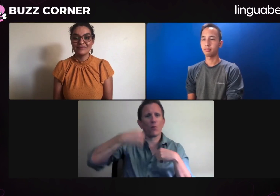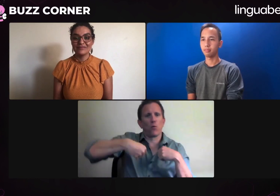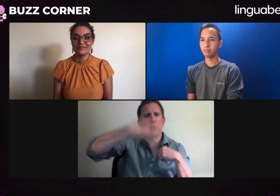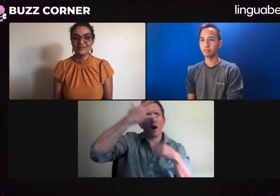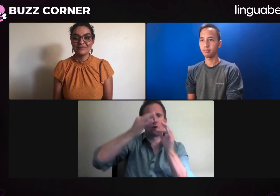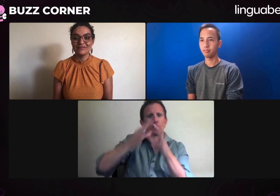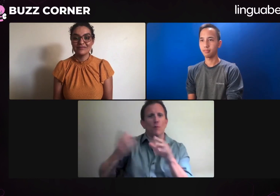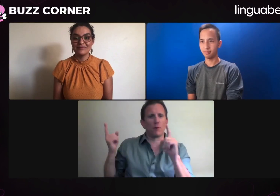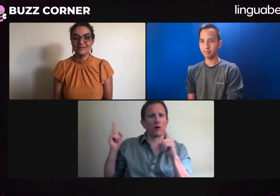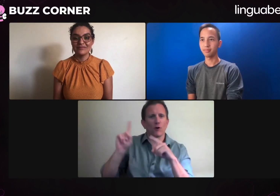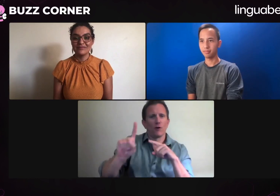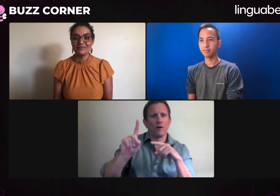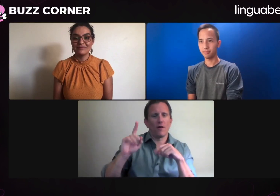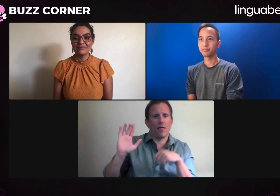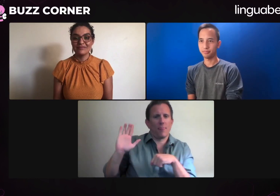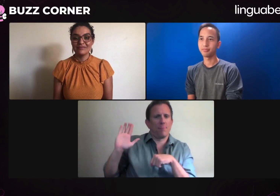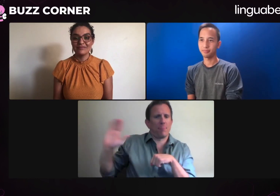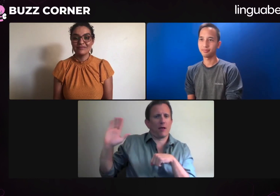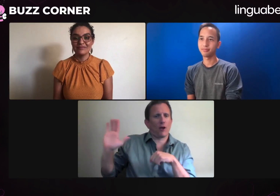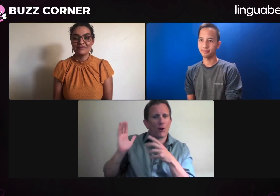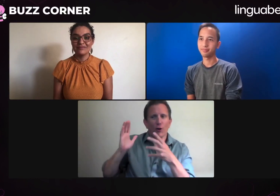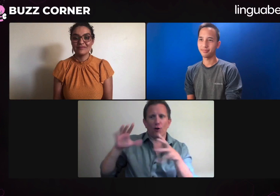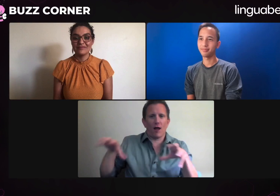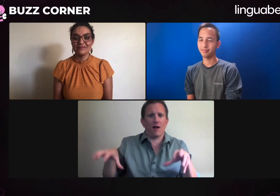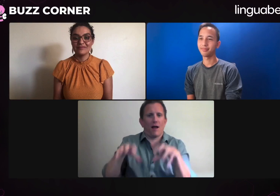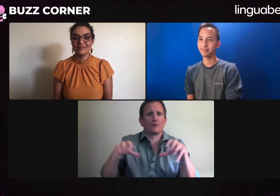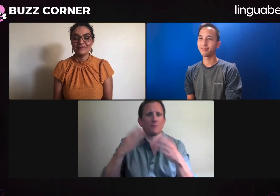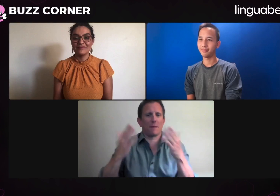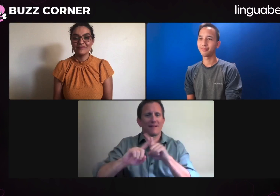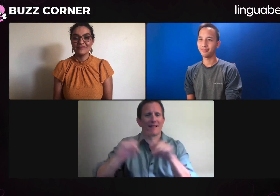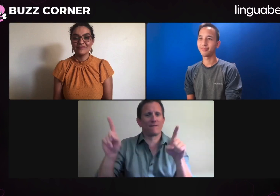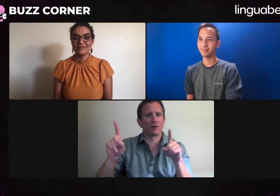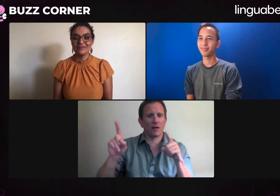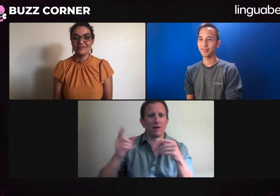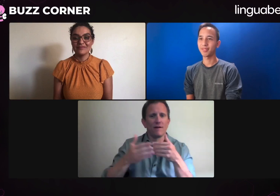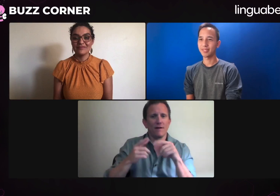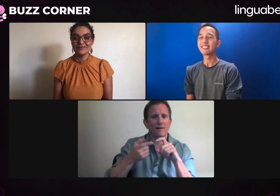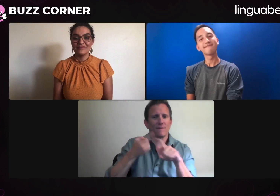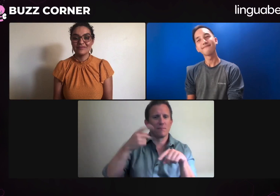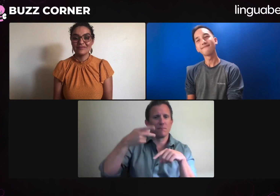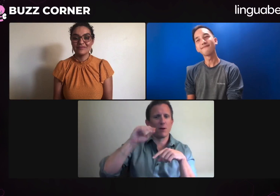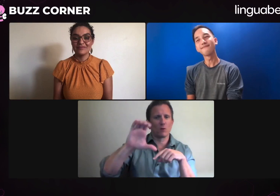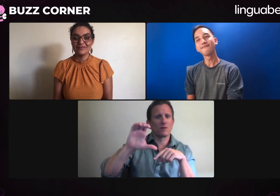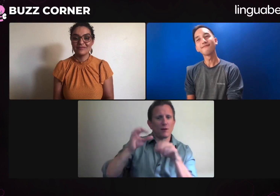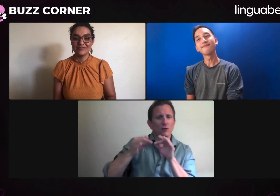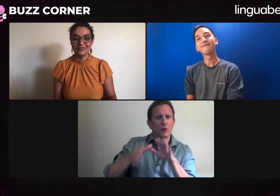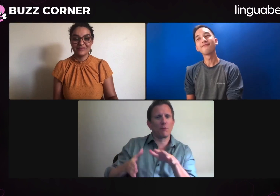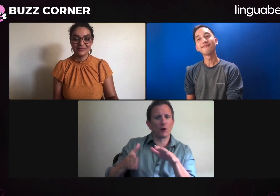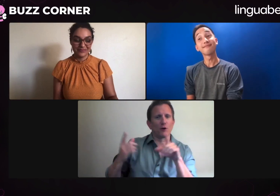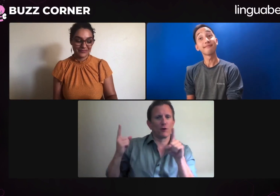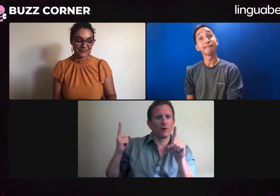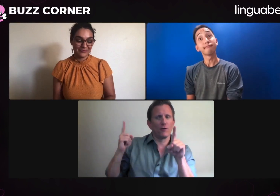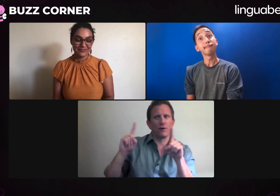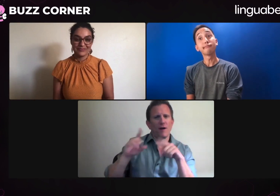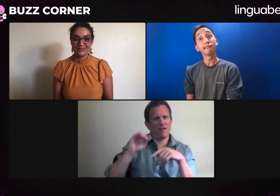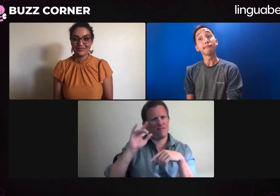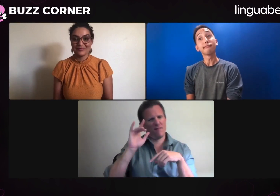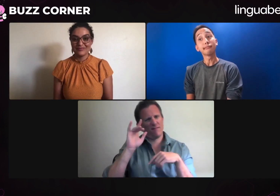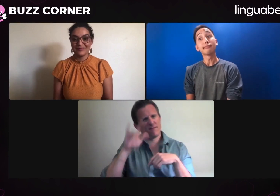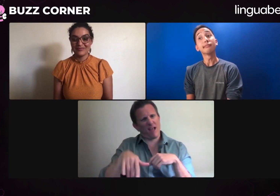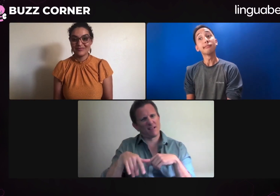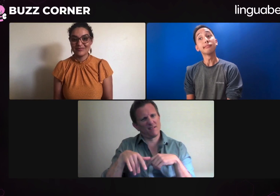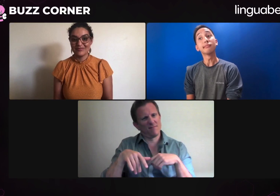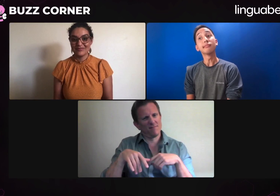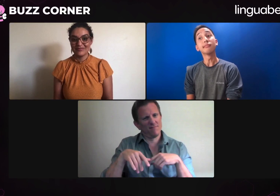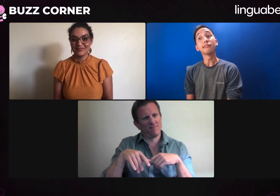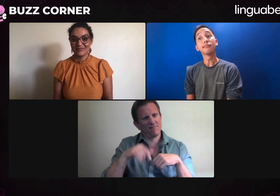You know, just thinking about the context of a hearing white interpreter in terms of their behavior and their actions that may be different from